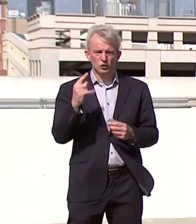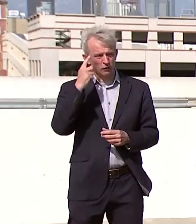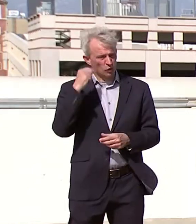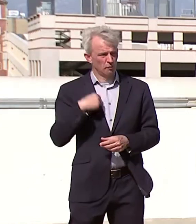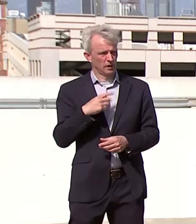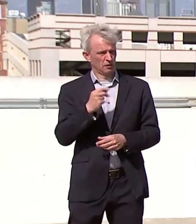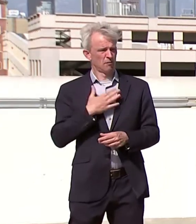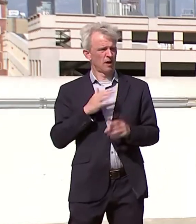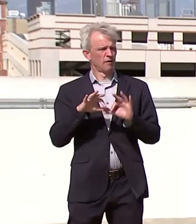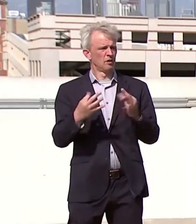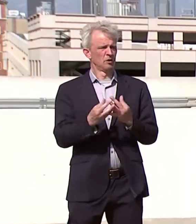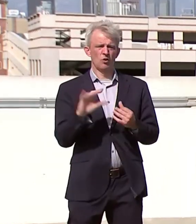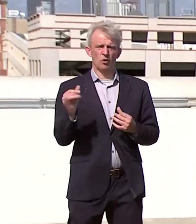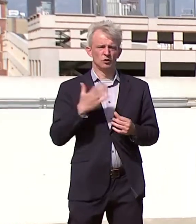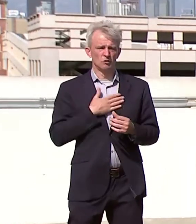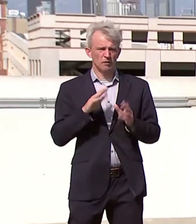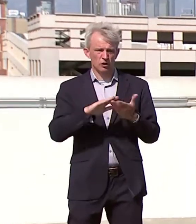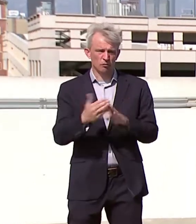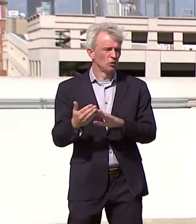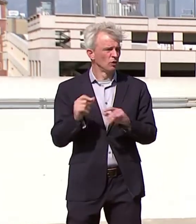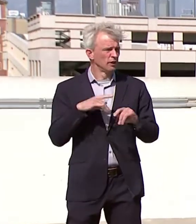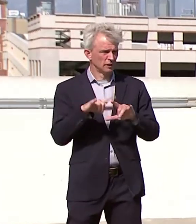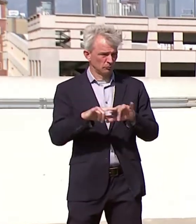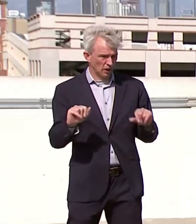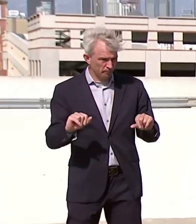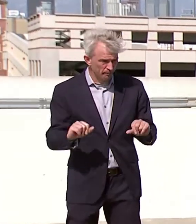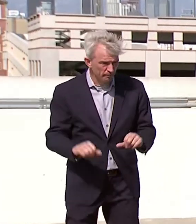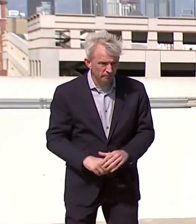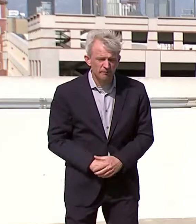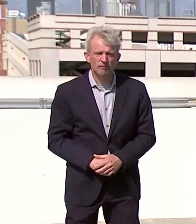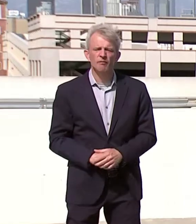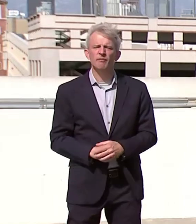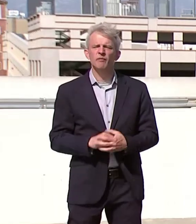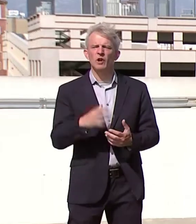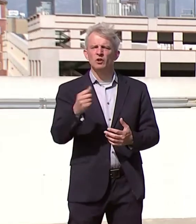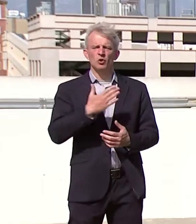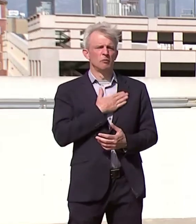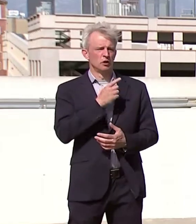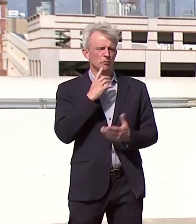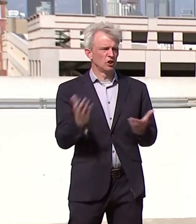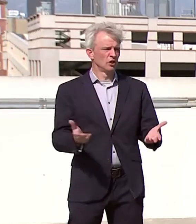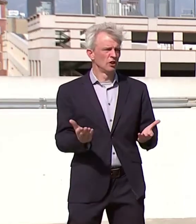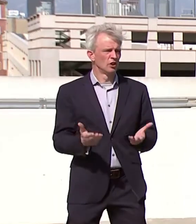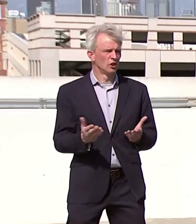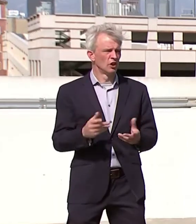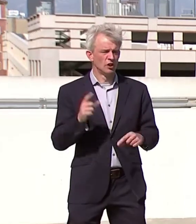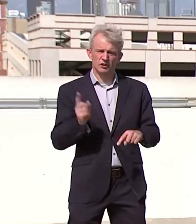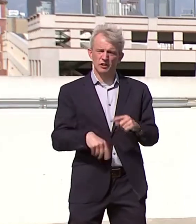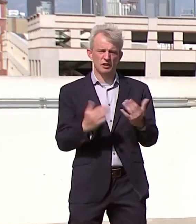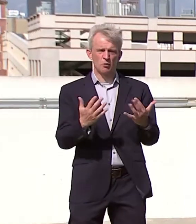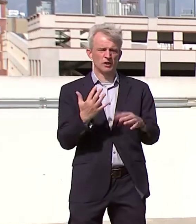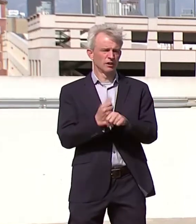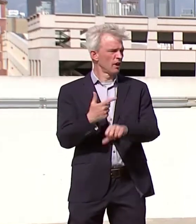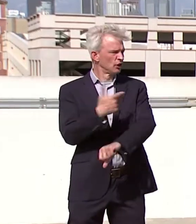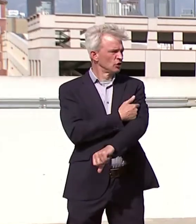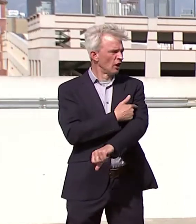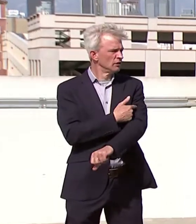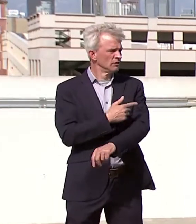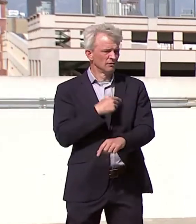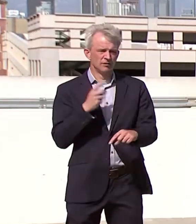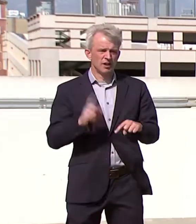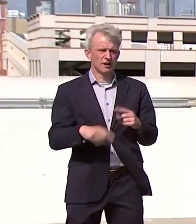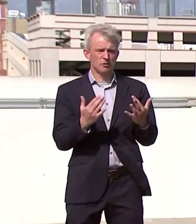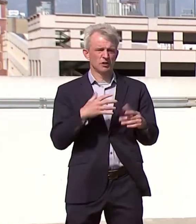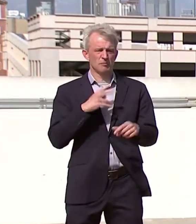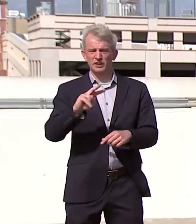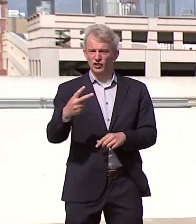family, but also for my community, too, at the same time. So I'm so happy to be here. Can't wait to get this shot, and I can't wait to get my